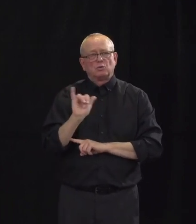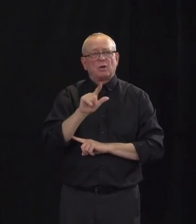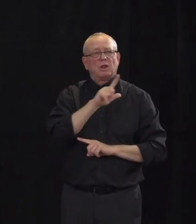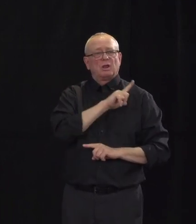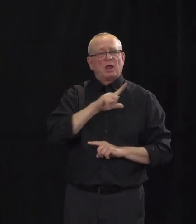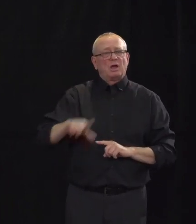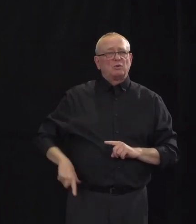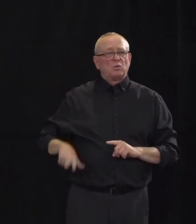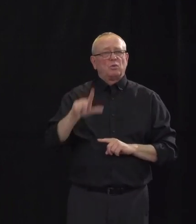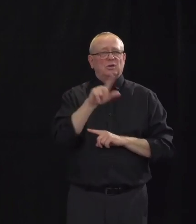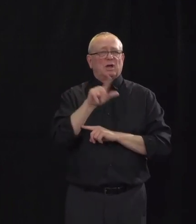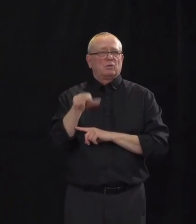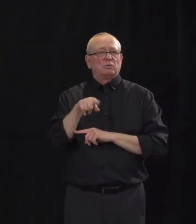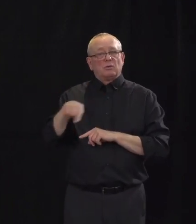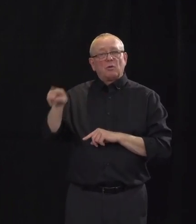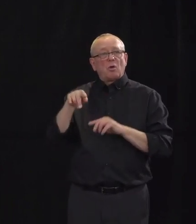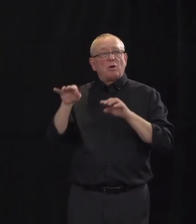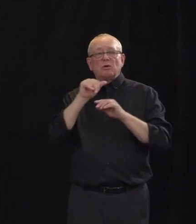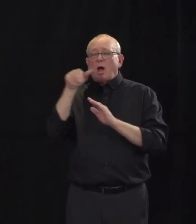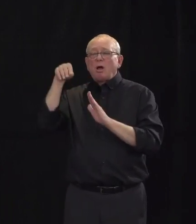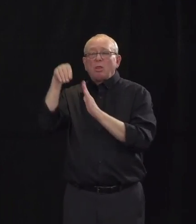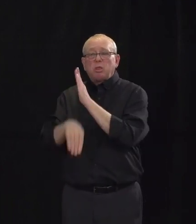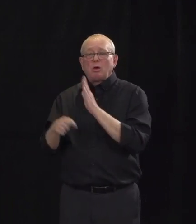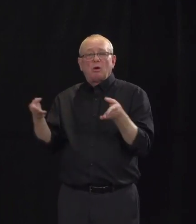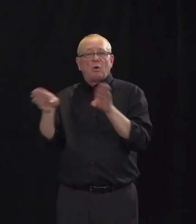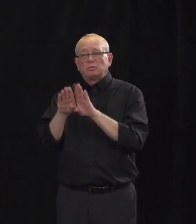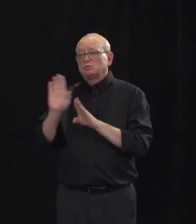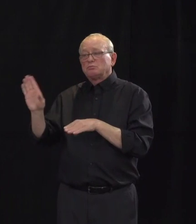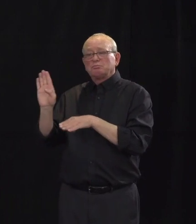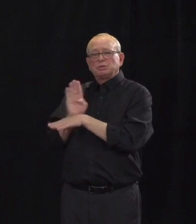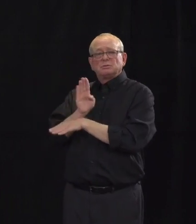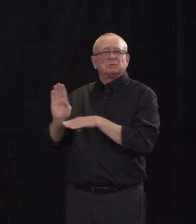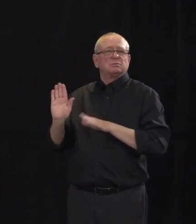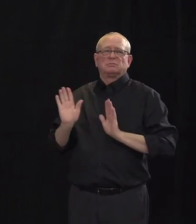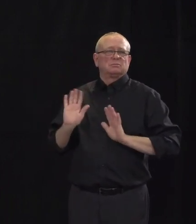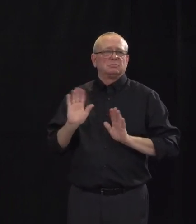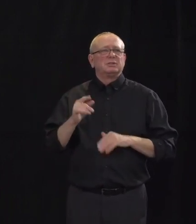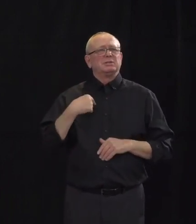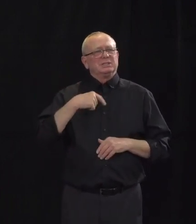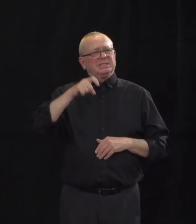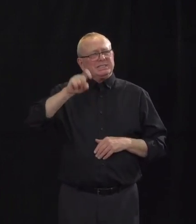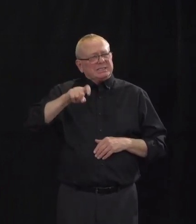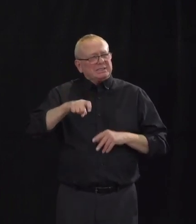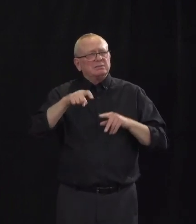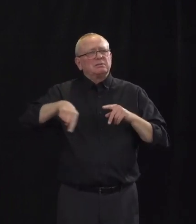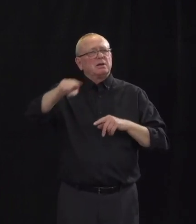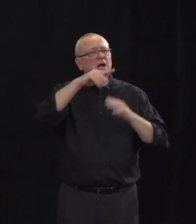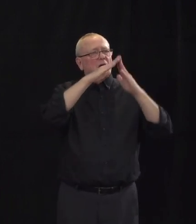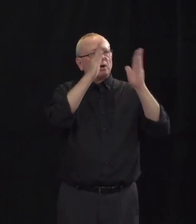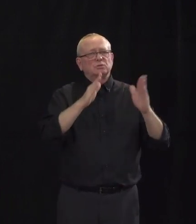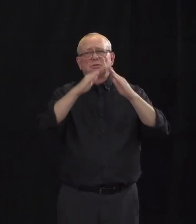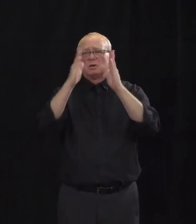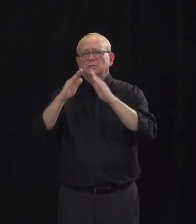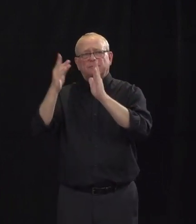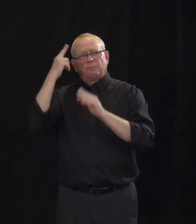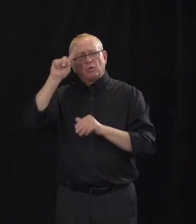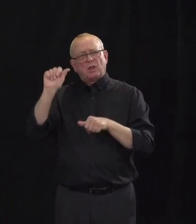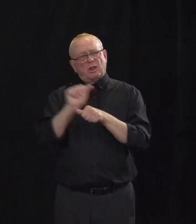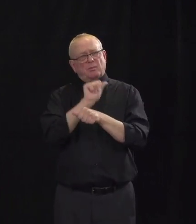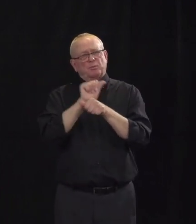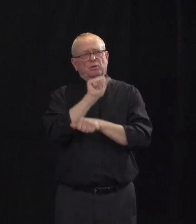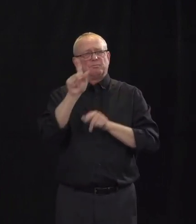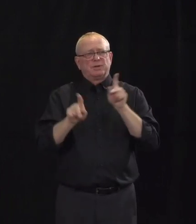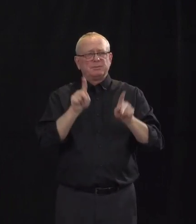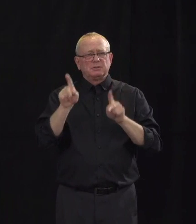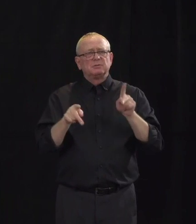that, that would reduce the availability of housing to Albertans. So this is a balanced but strong package